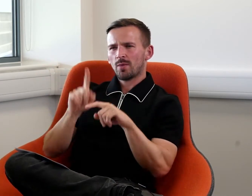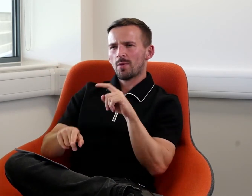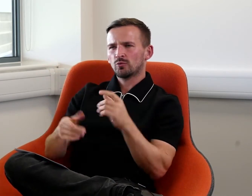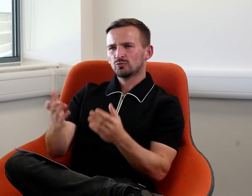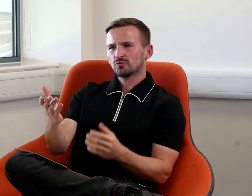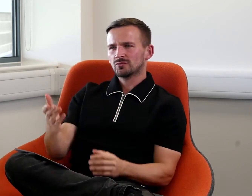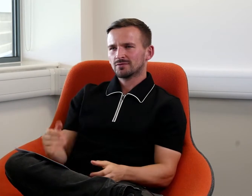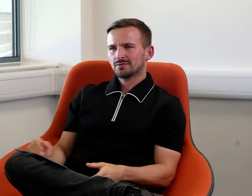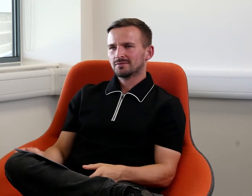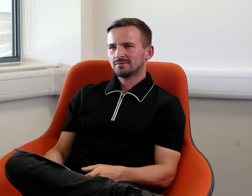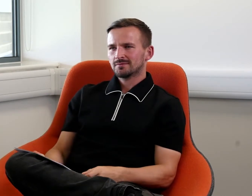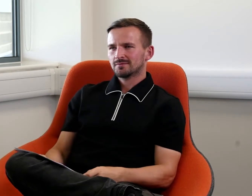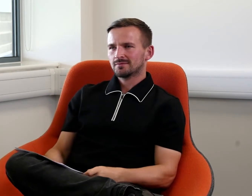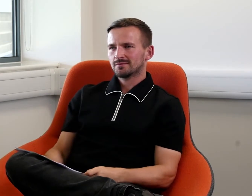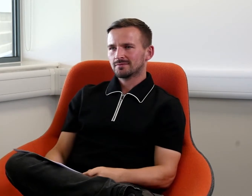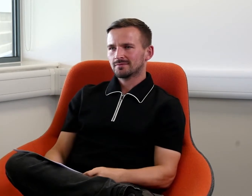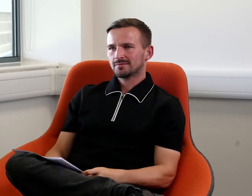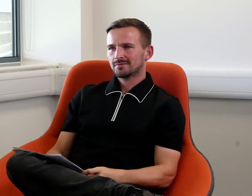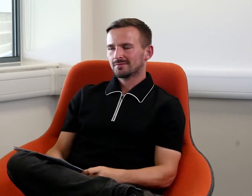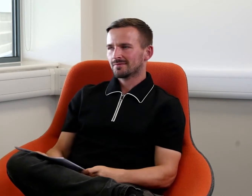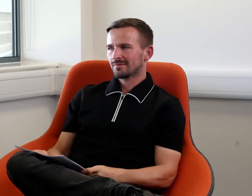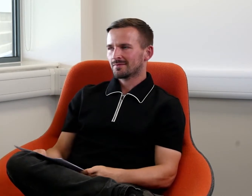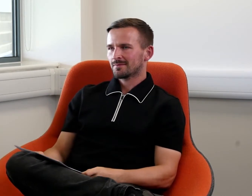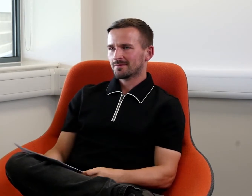like in Parliament? What surprised you the most by being there?